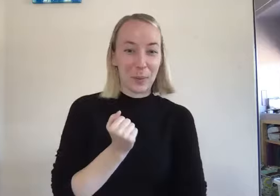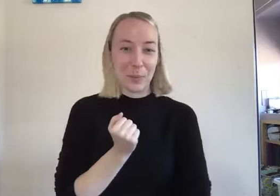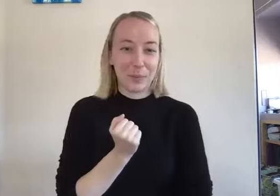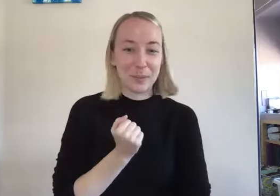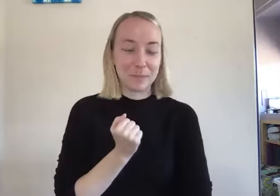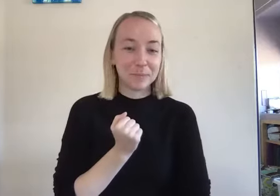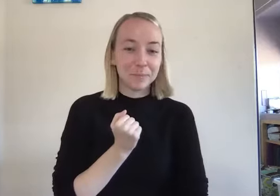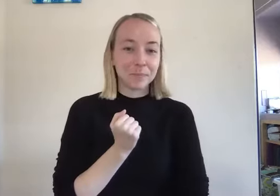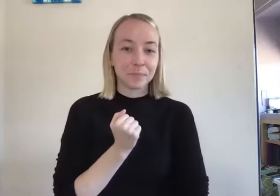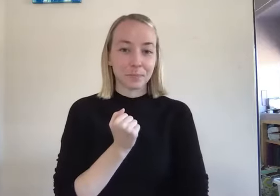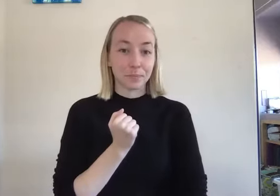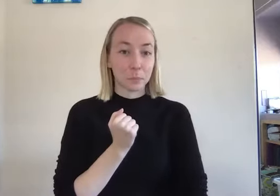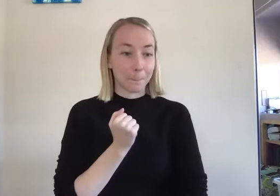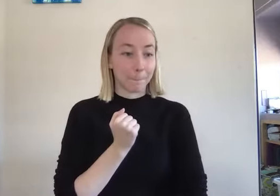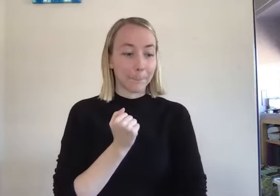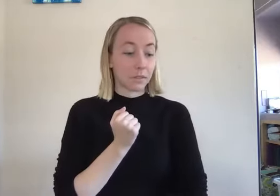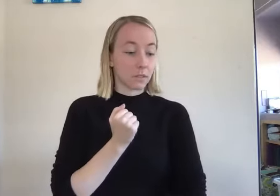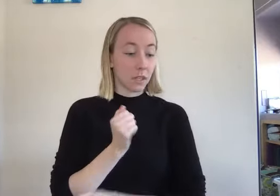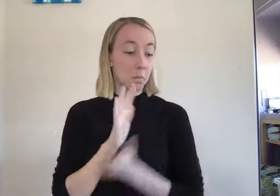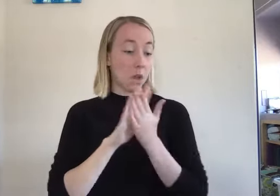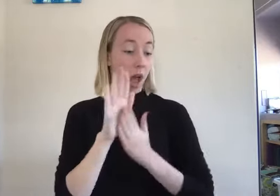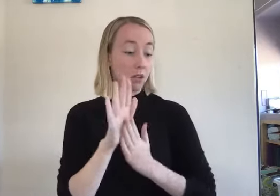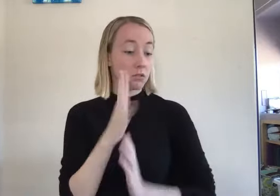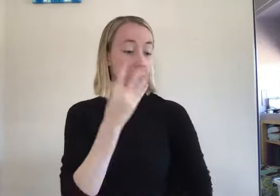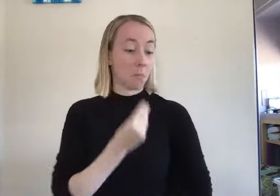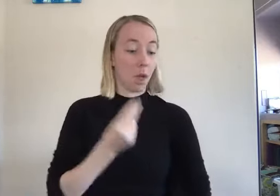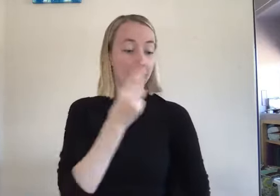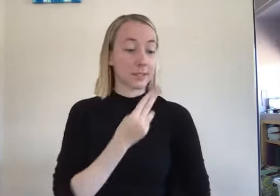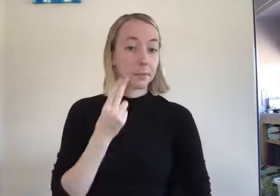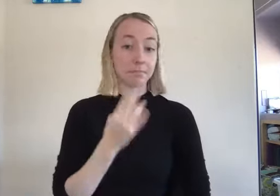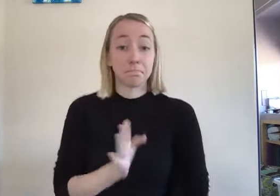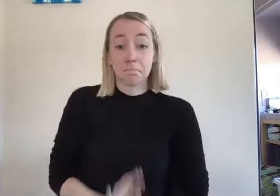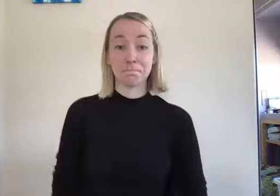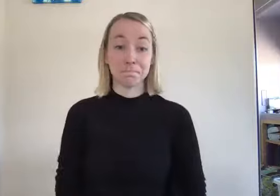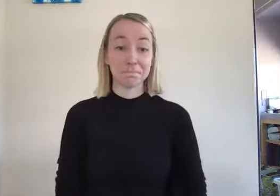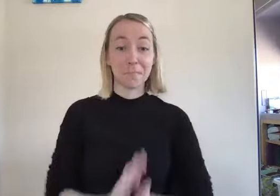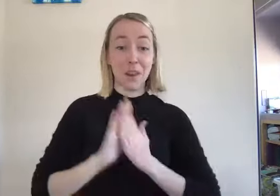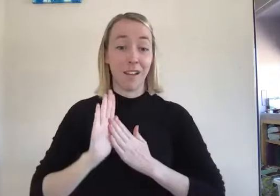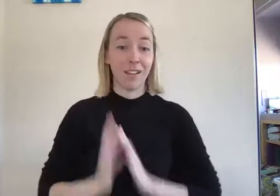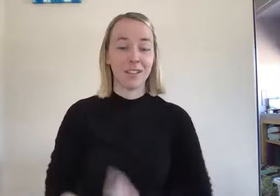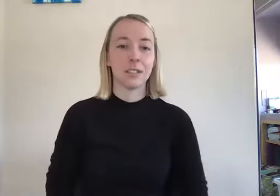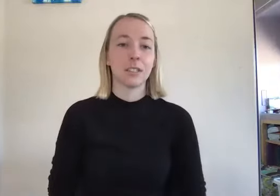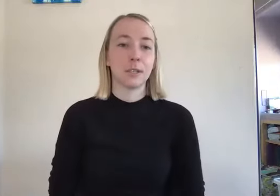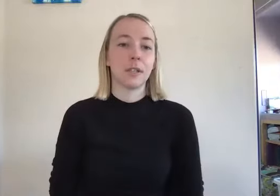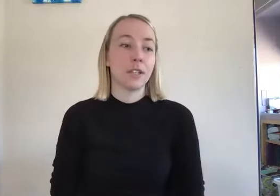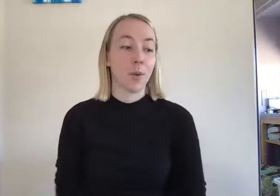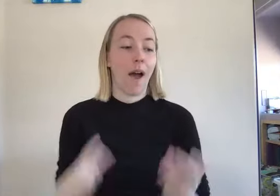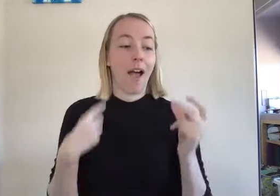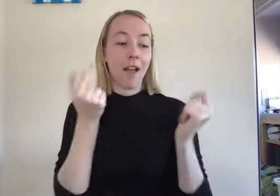He looks pretty well put together. And I thought, that looks pretty good. And so I